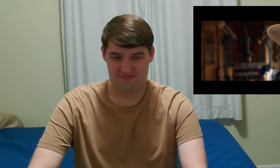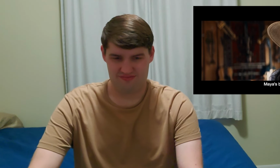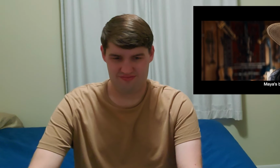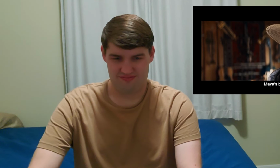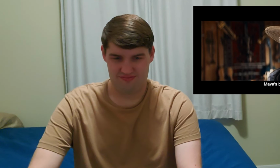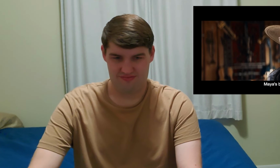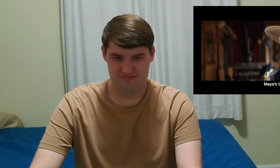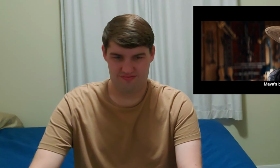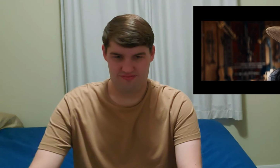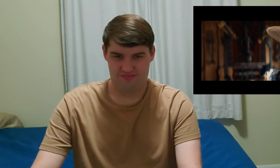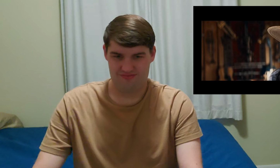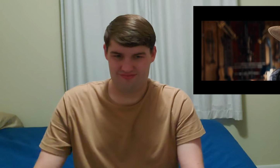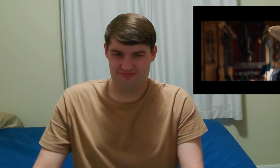Maya's back.